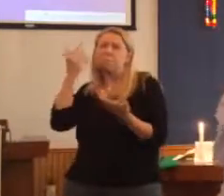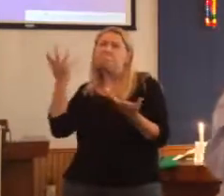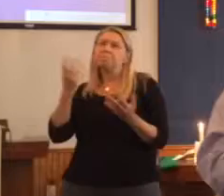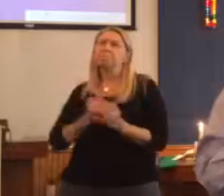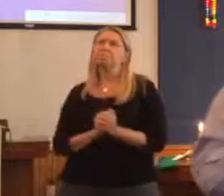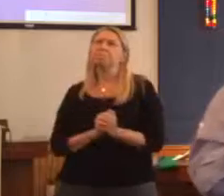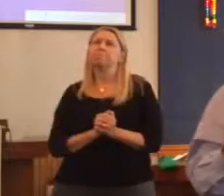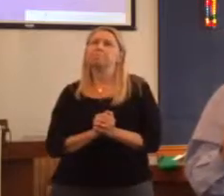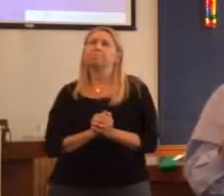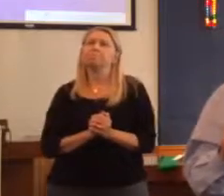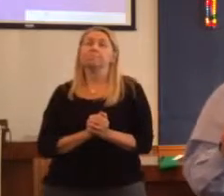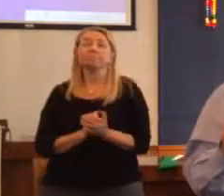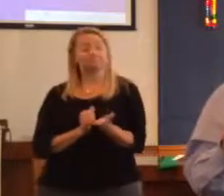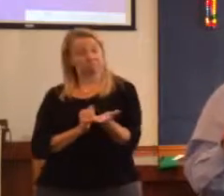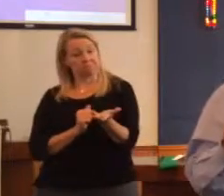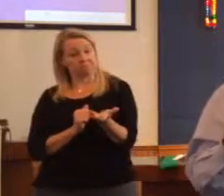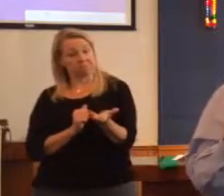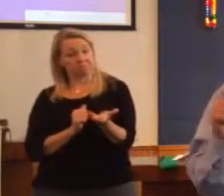maybe,